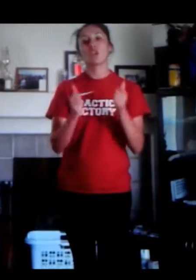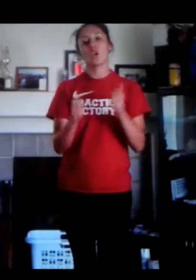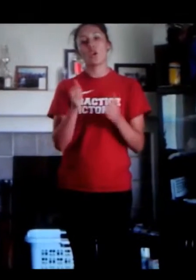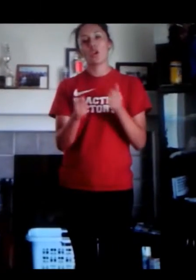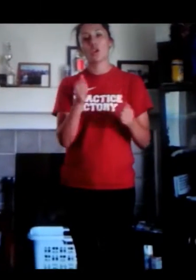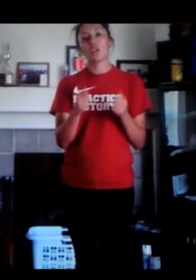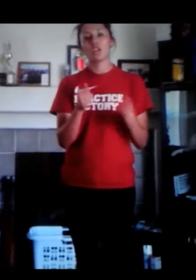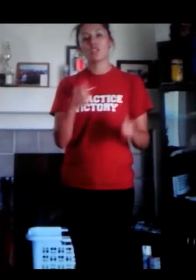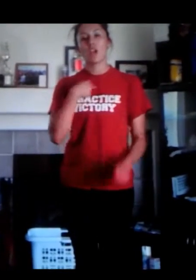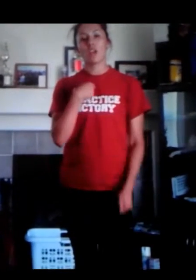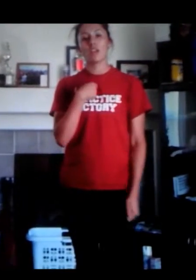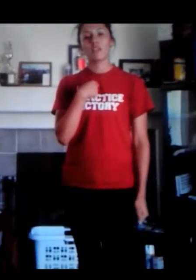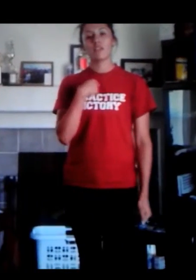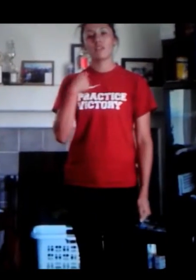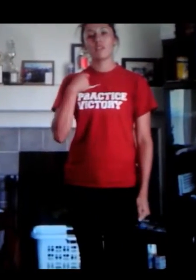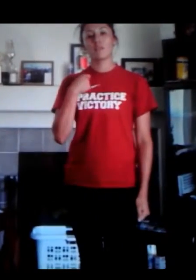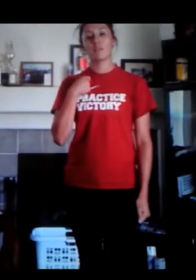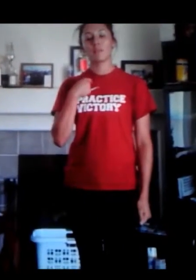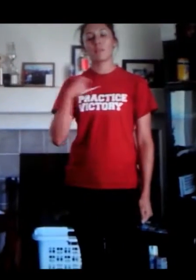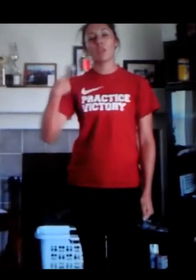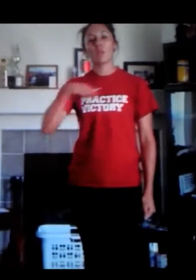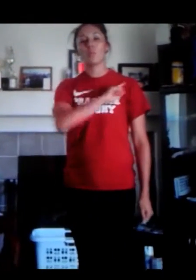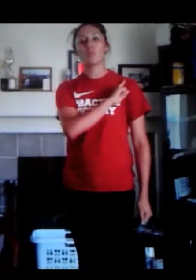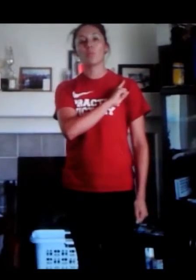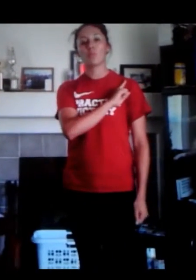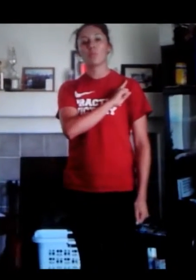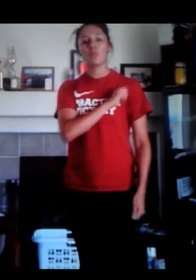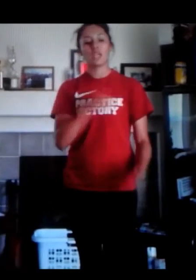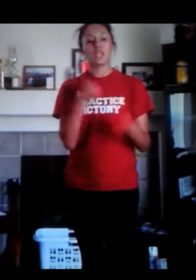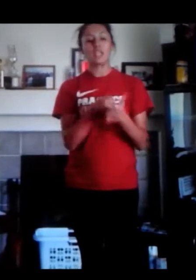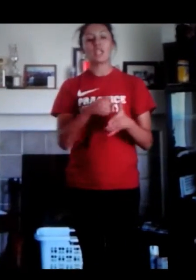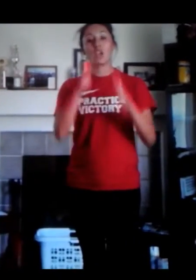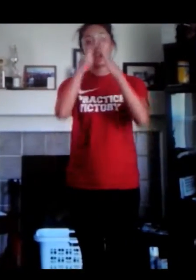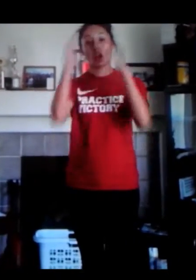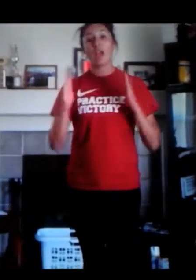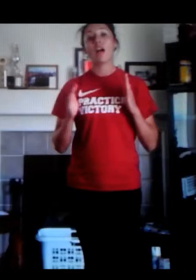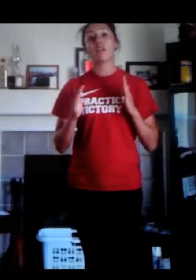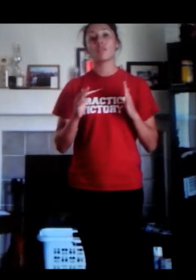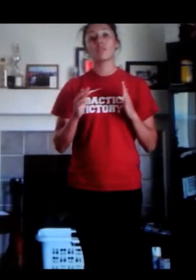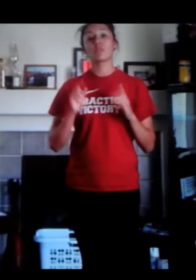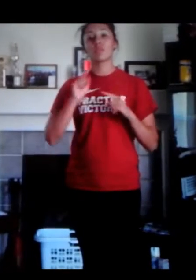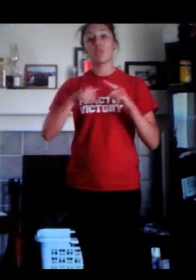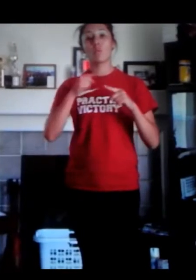I started driving, and we just hung out, talking.